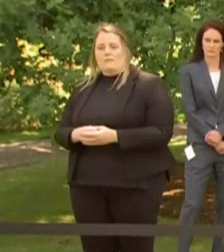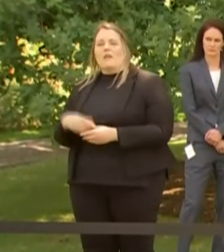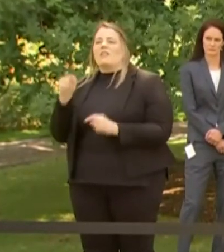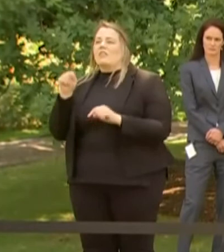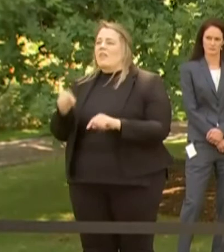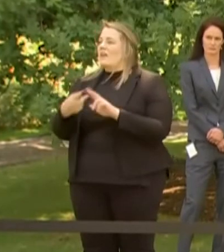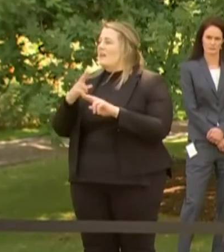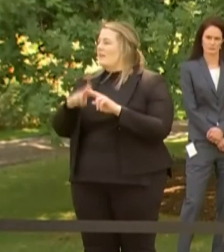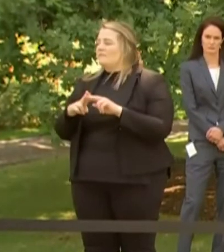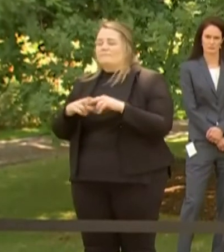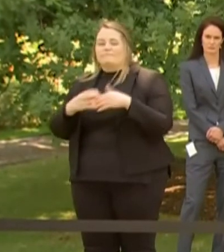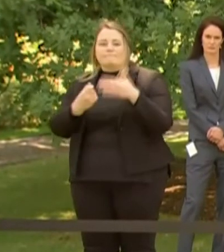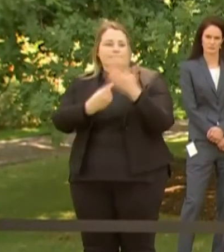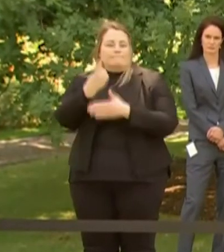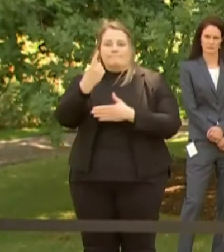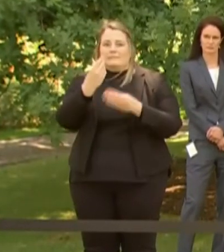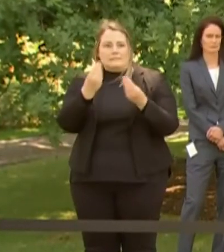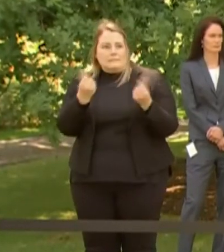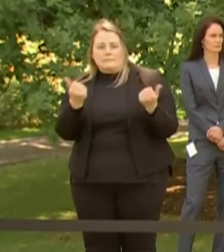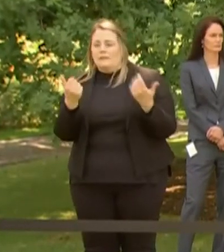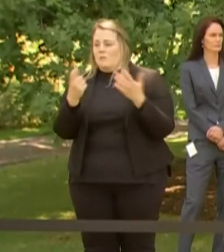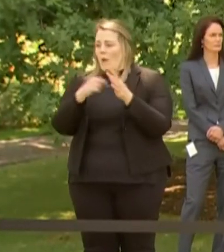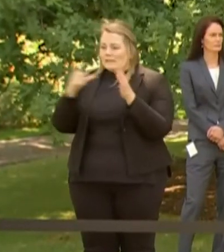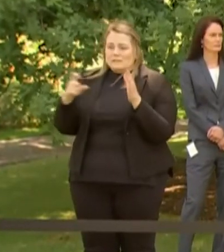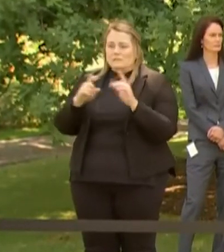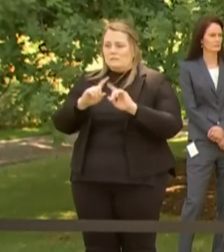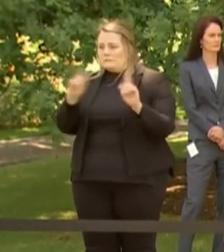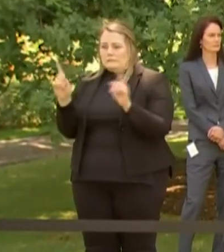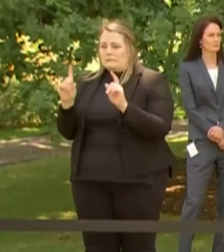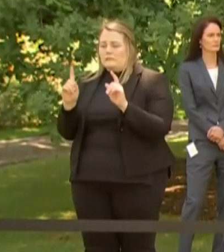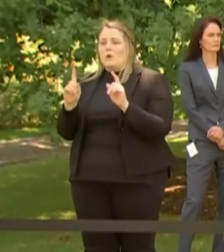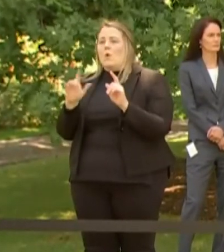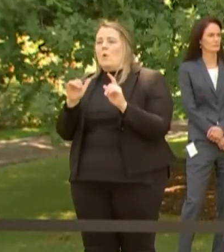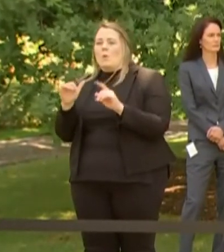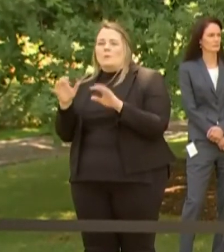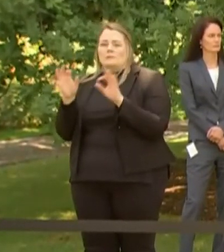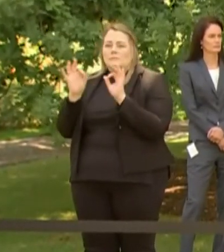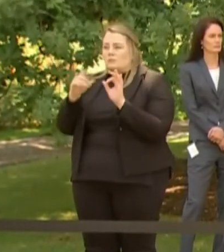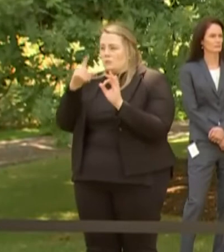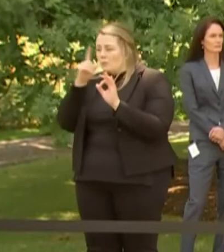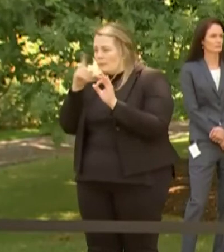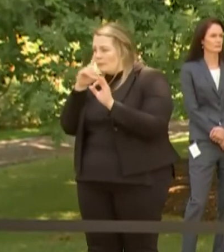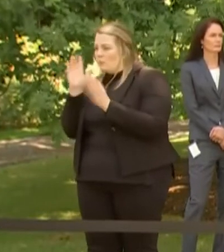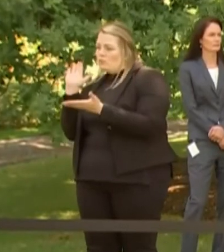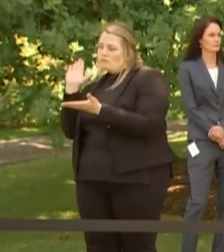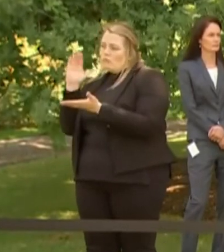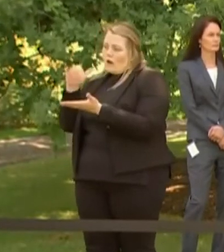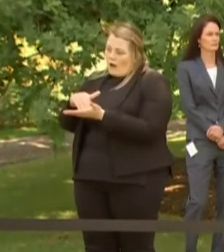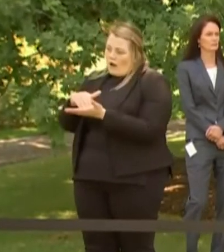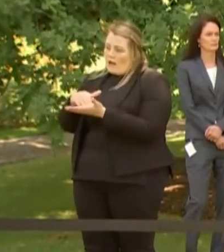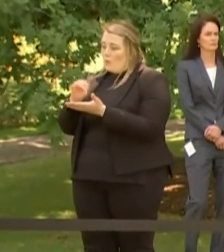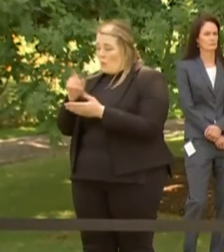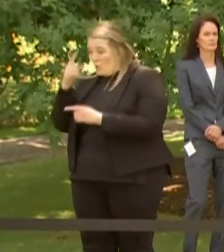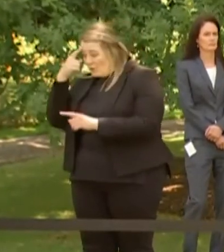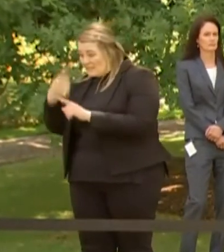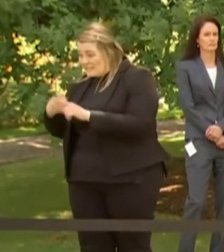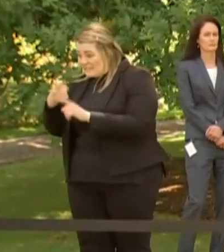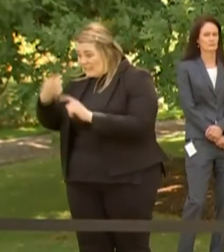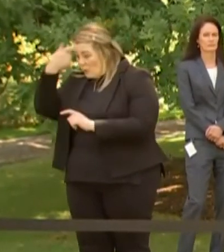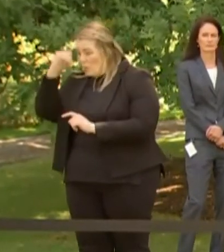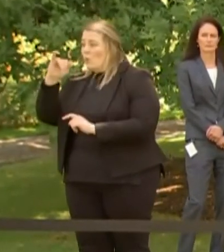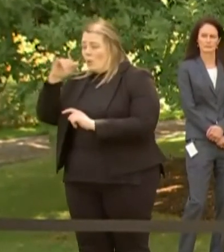any incidents that arise, any escorts, if we do have any escorts of people either to the COVID, to the health hotels, or if